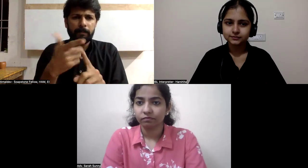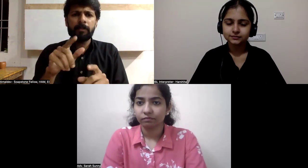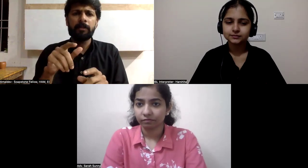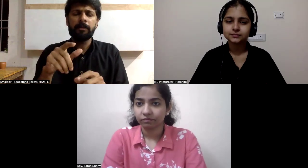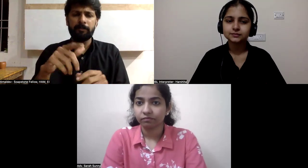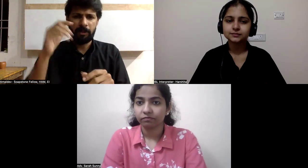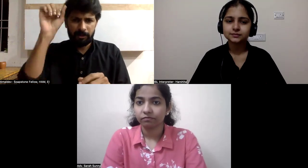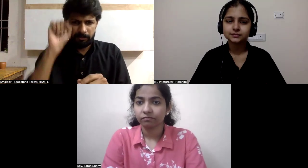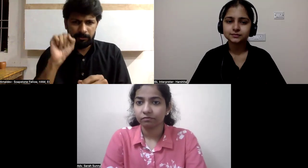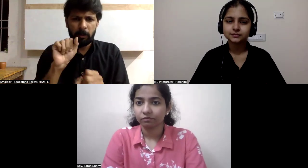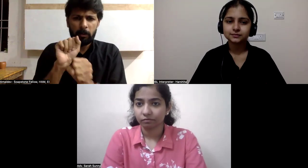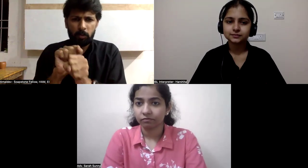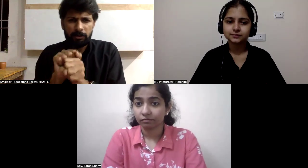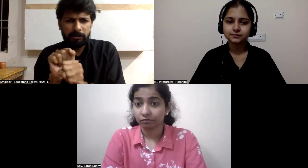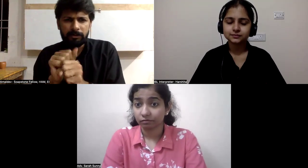Could we have a